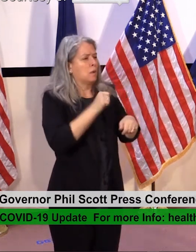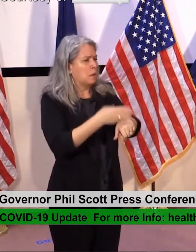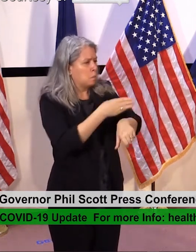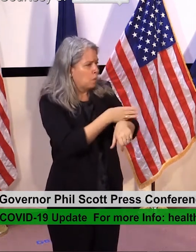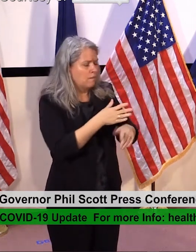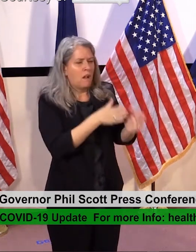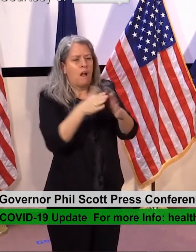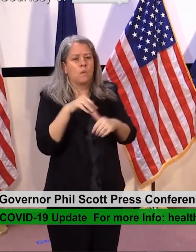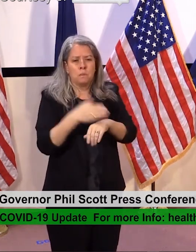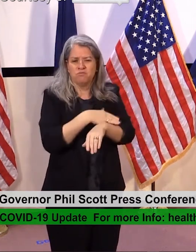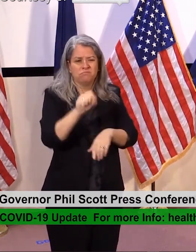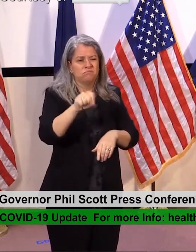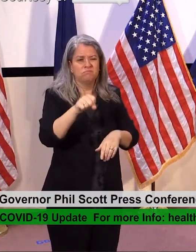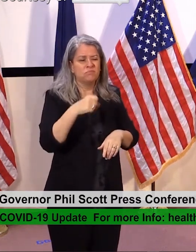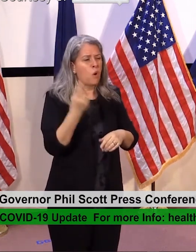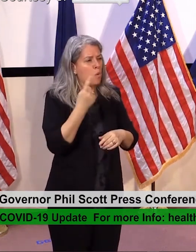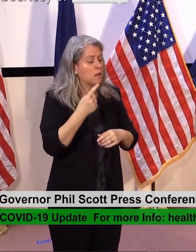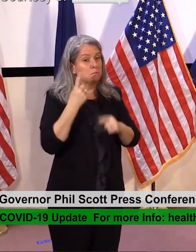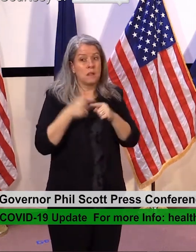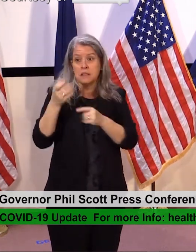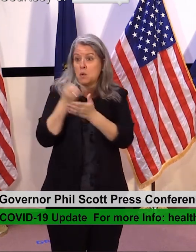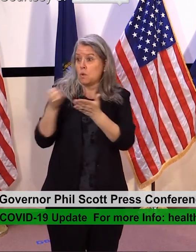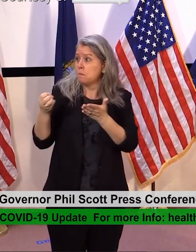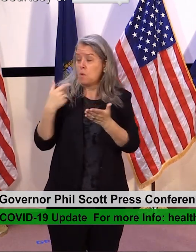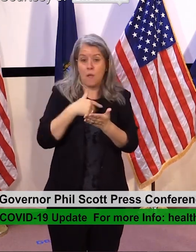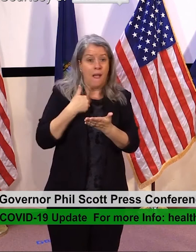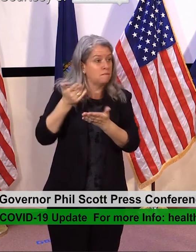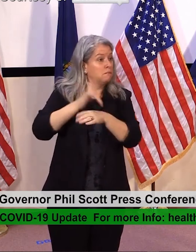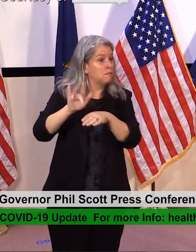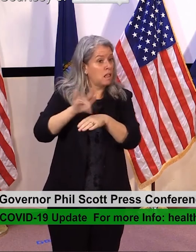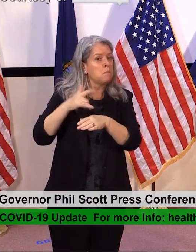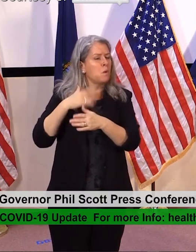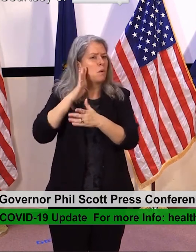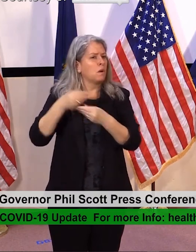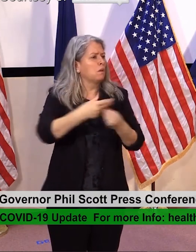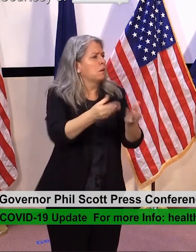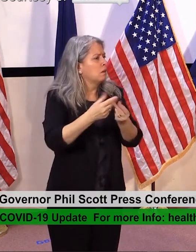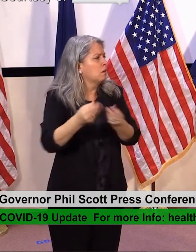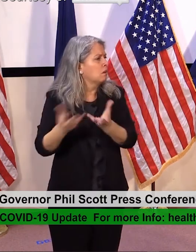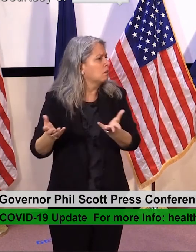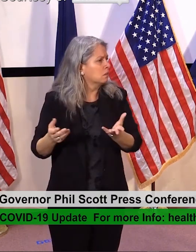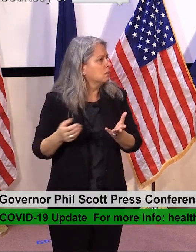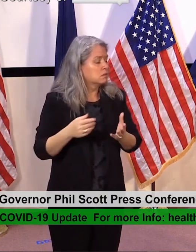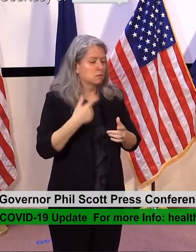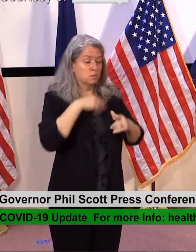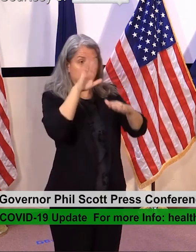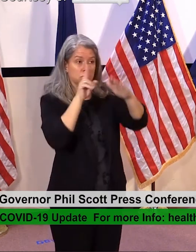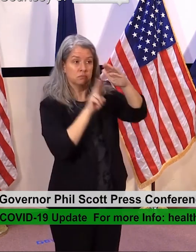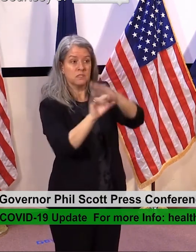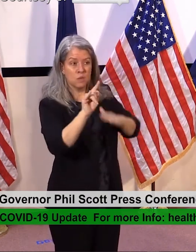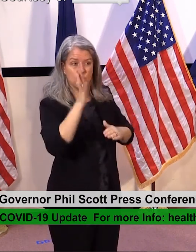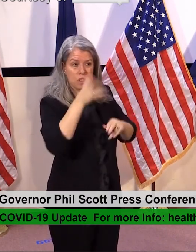on those to make sure that we have the equipment available when and if this increases, which we know it's going